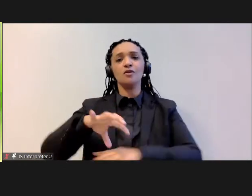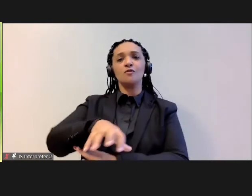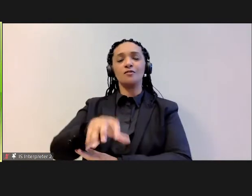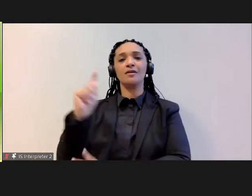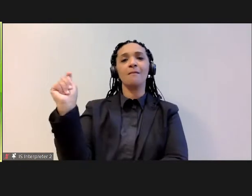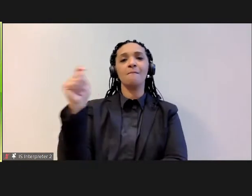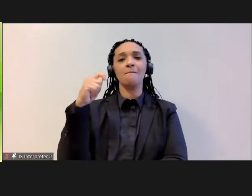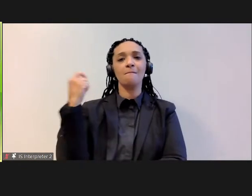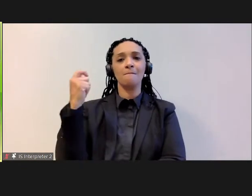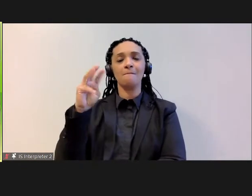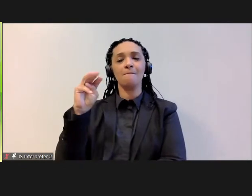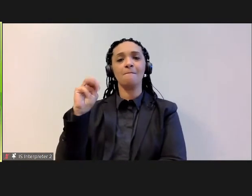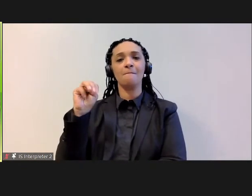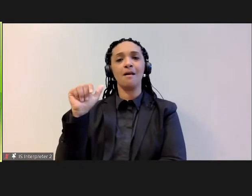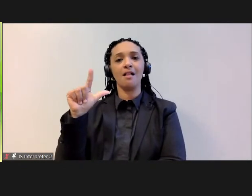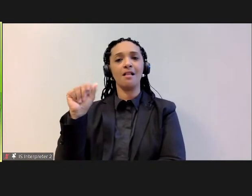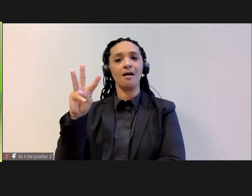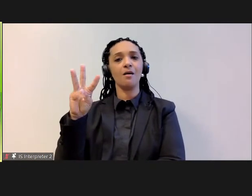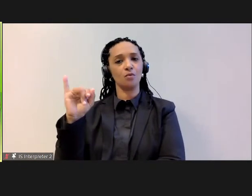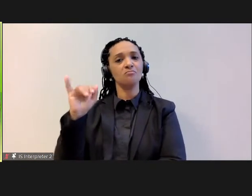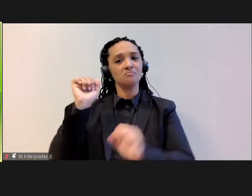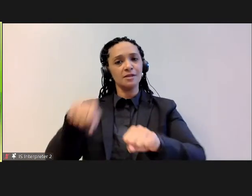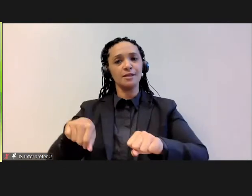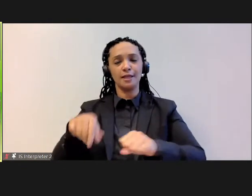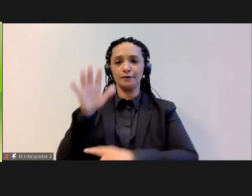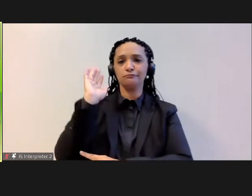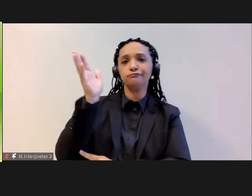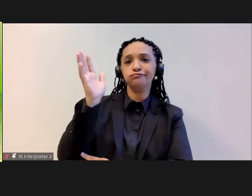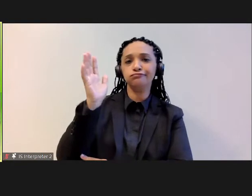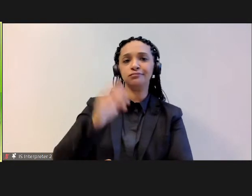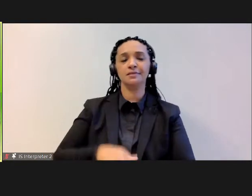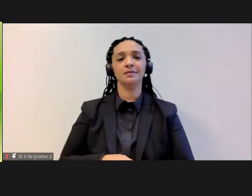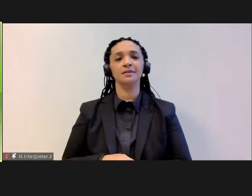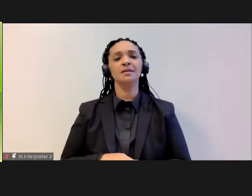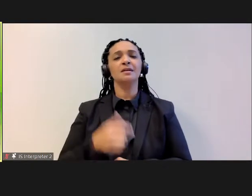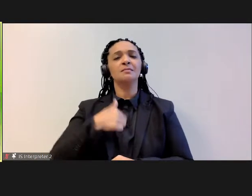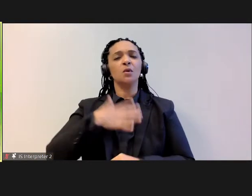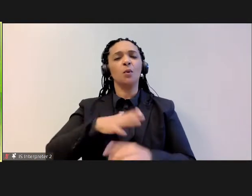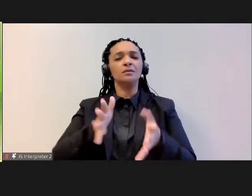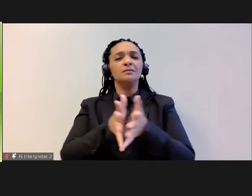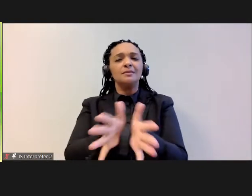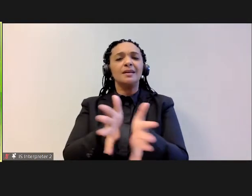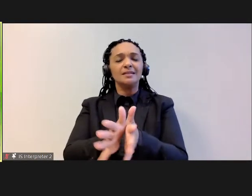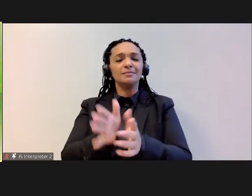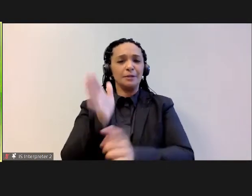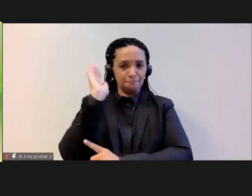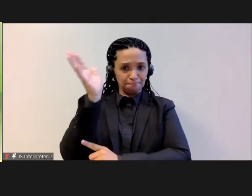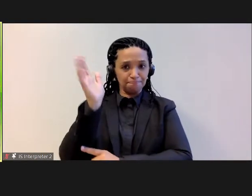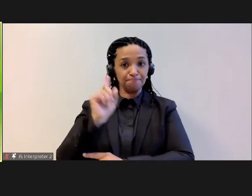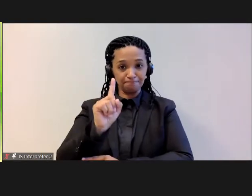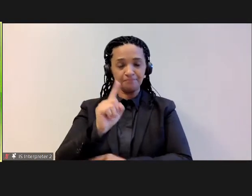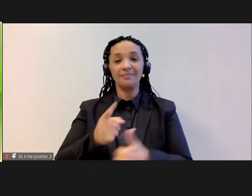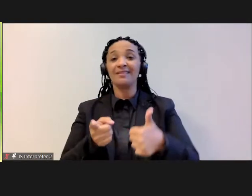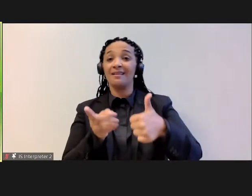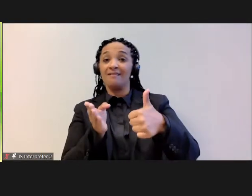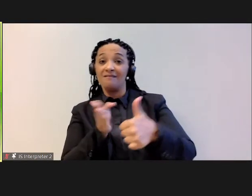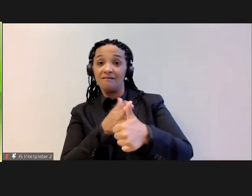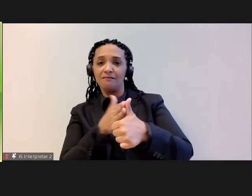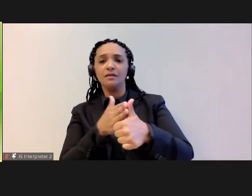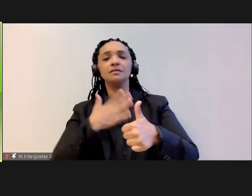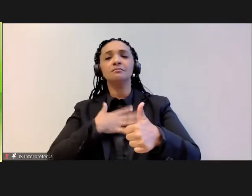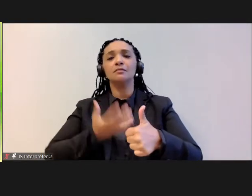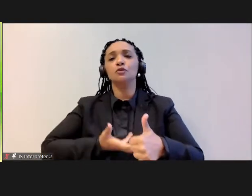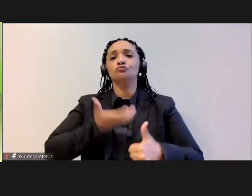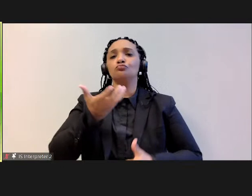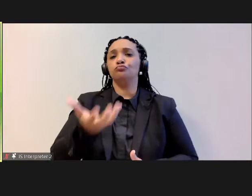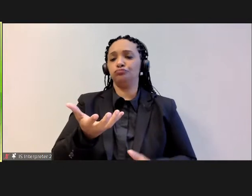this conversation. So to put my submission in context, I would like to begin by sharing our experiences